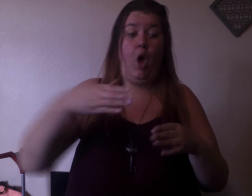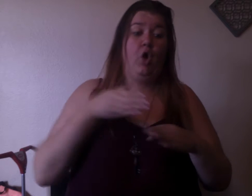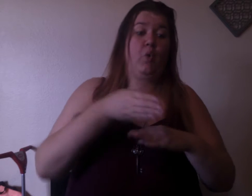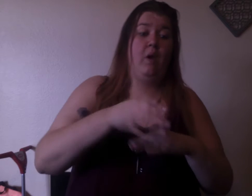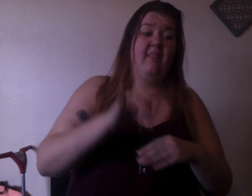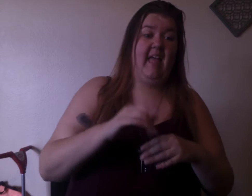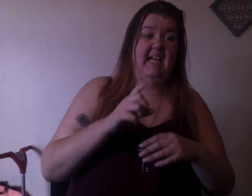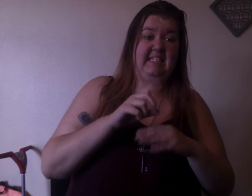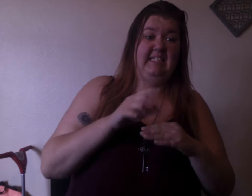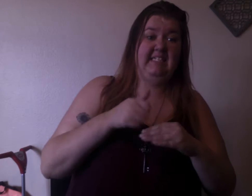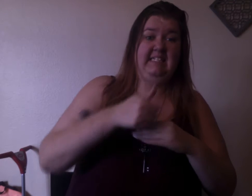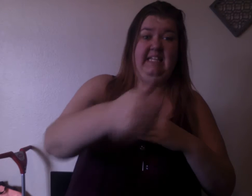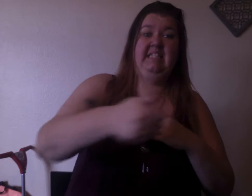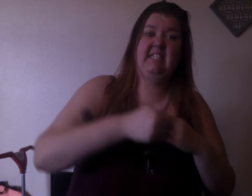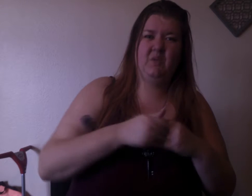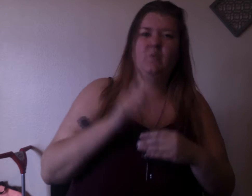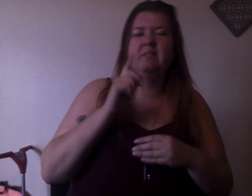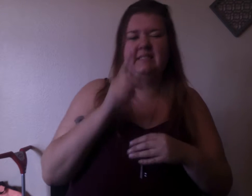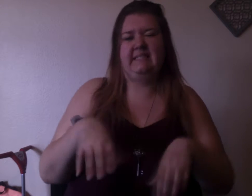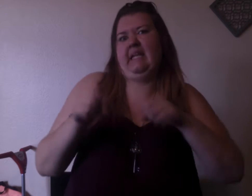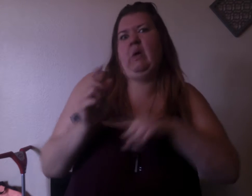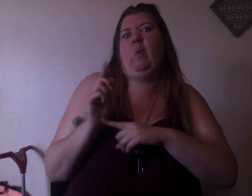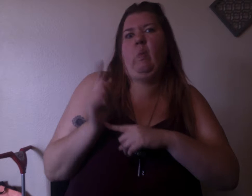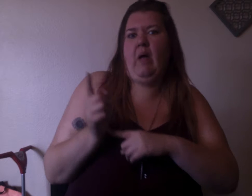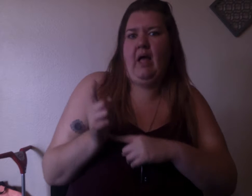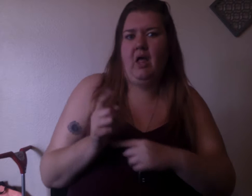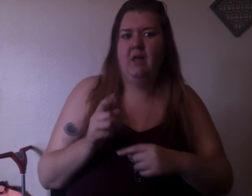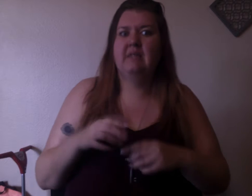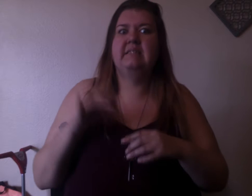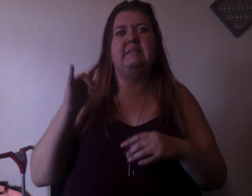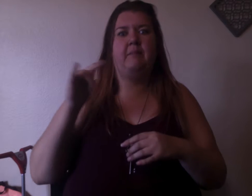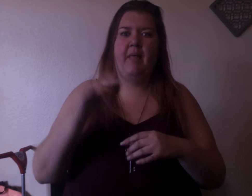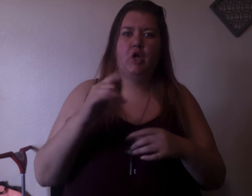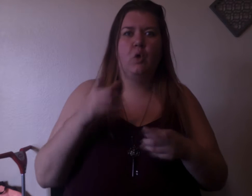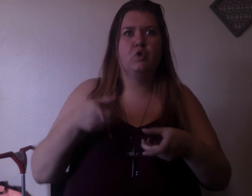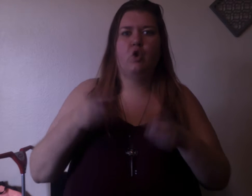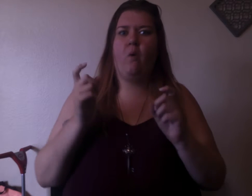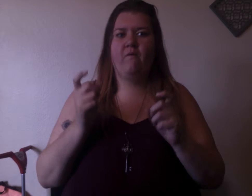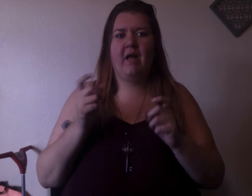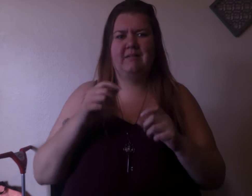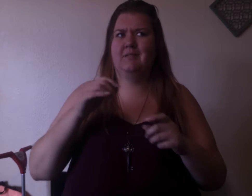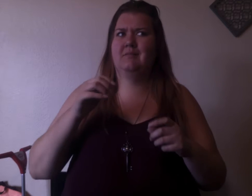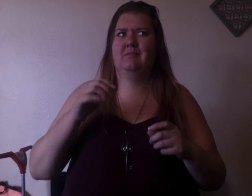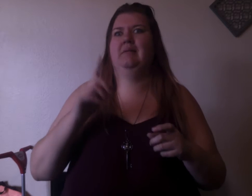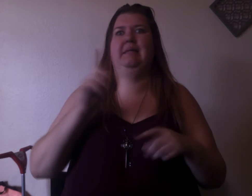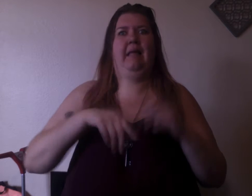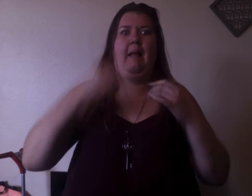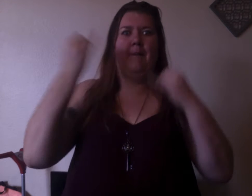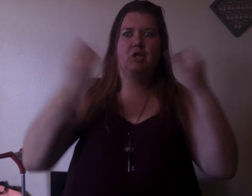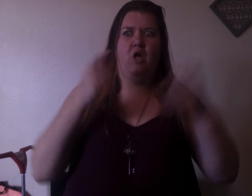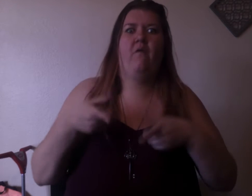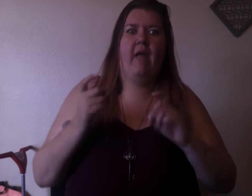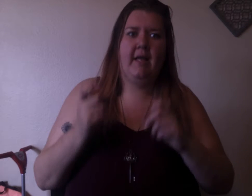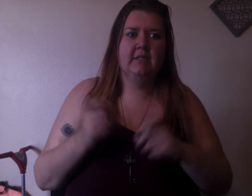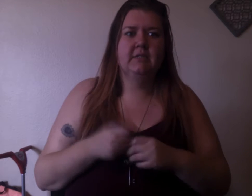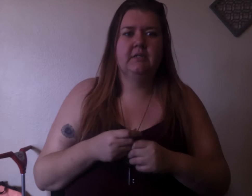it would take you a while. To some degree, the fact that planes go so fast, almost unimaginably fast for us, that it's made it